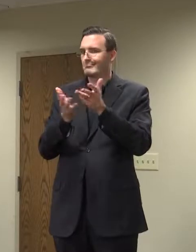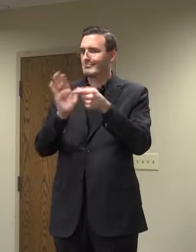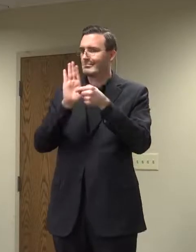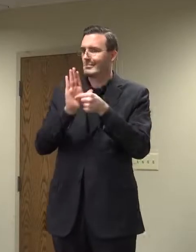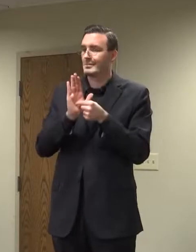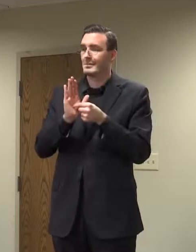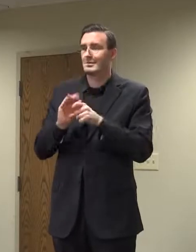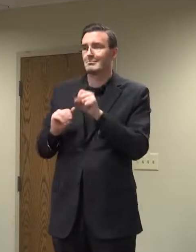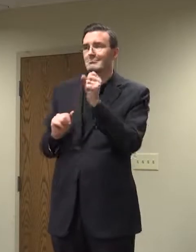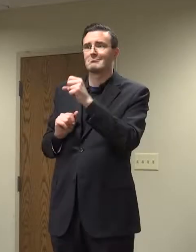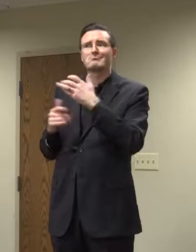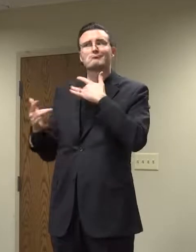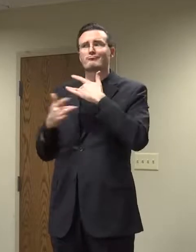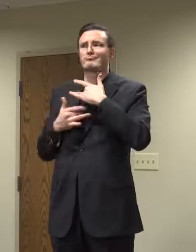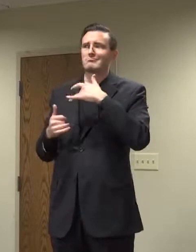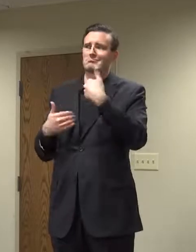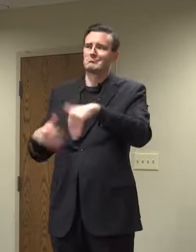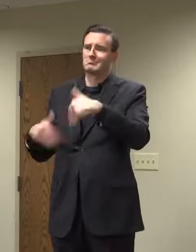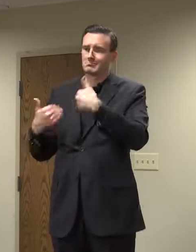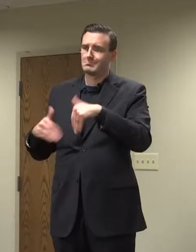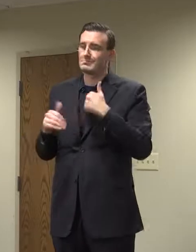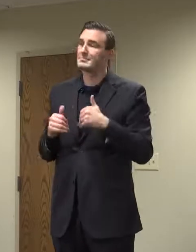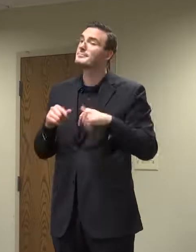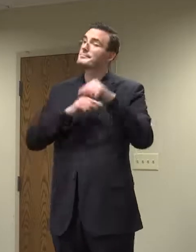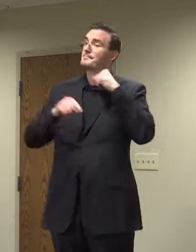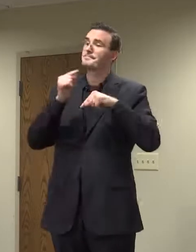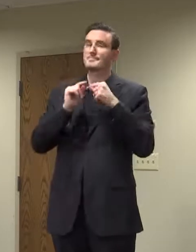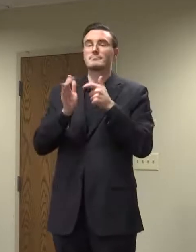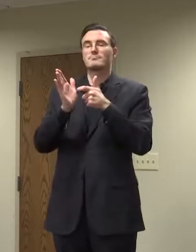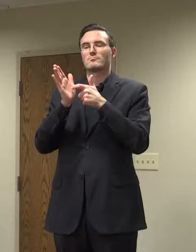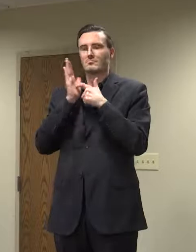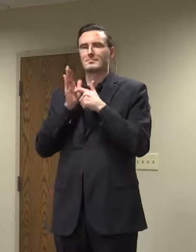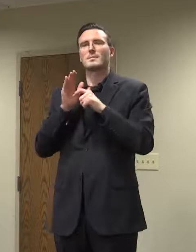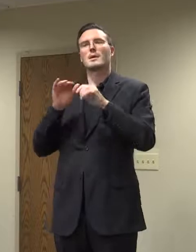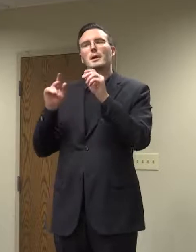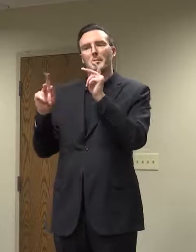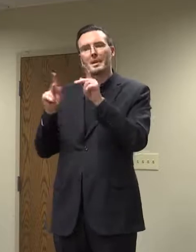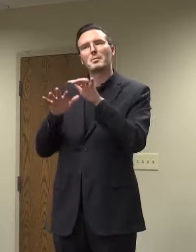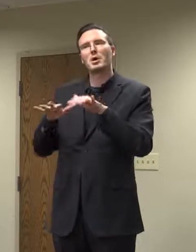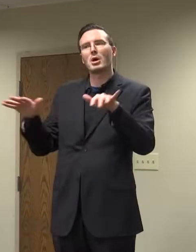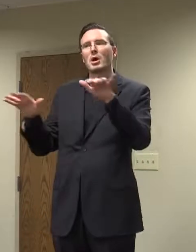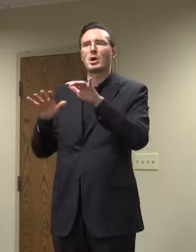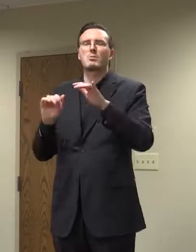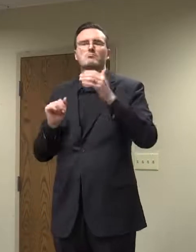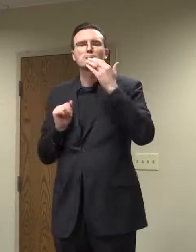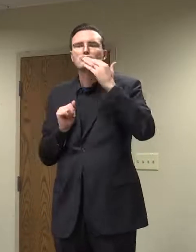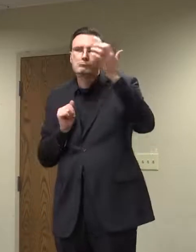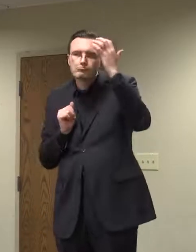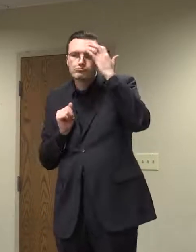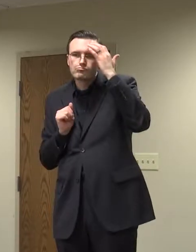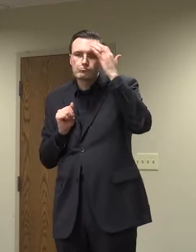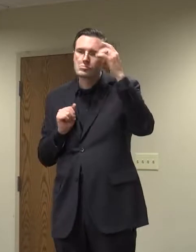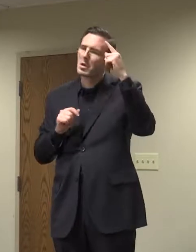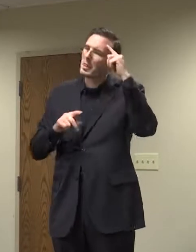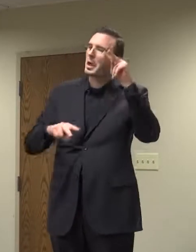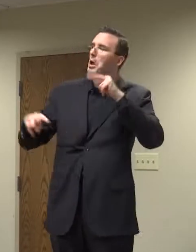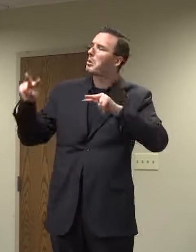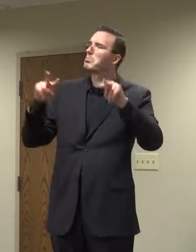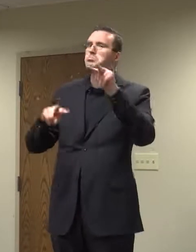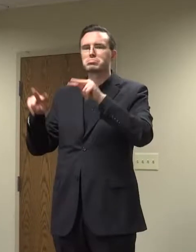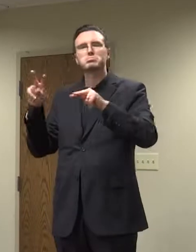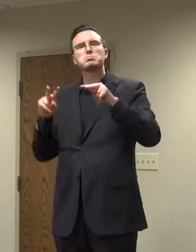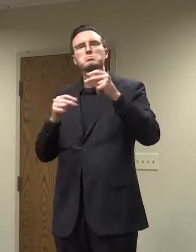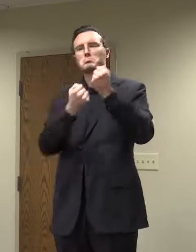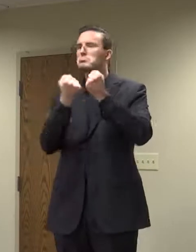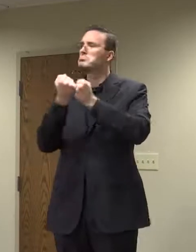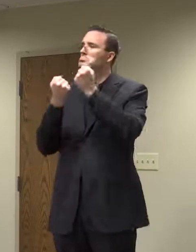We've said from the start of this that it requires a civil and just society. It is, extremely disconcerting that our